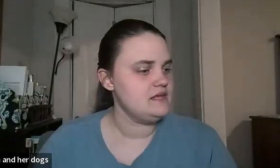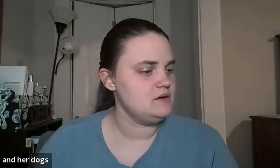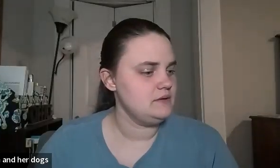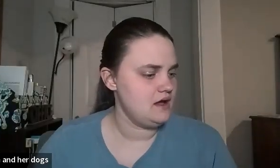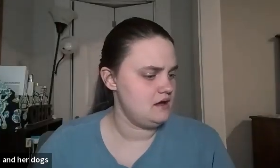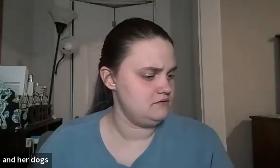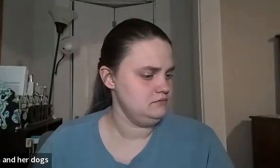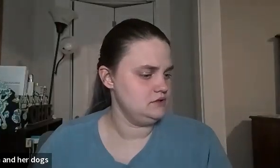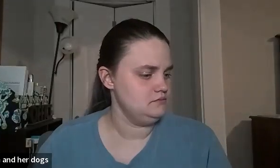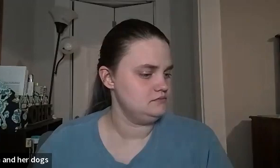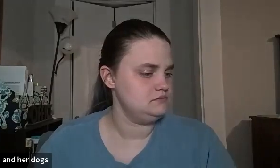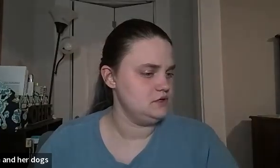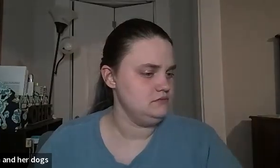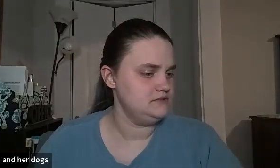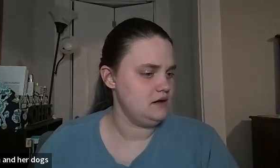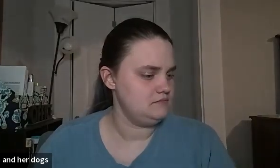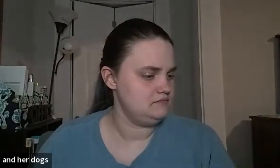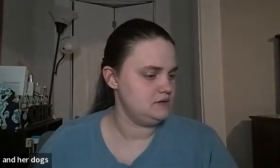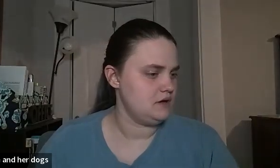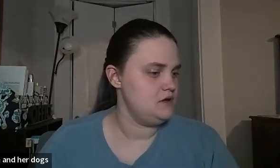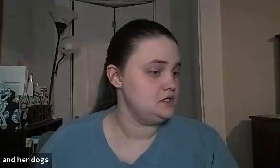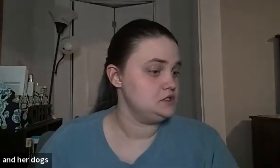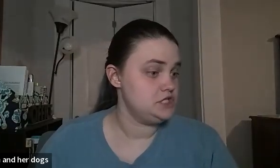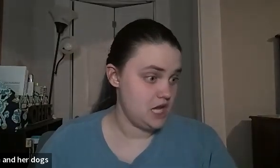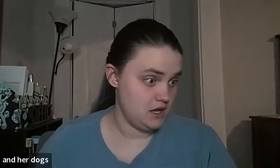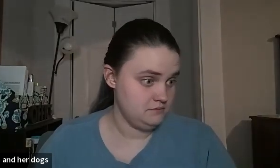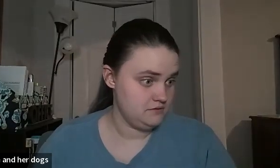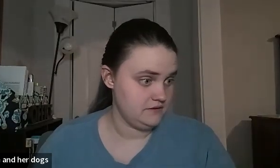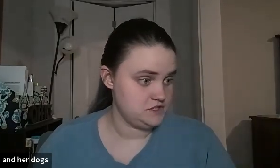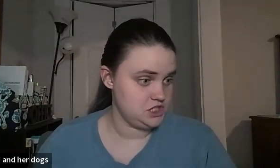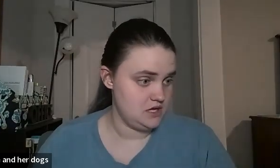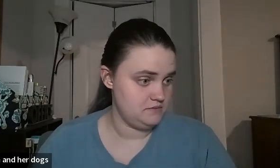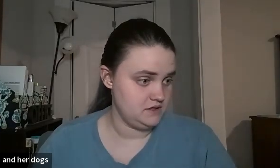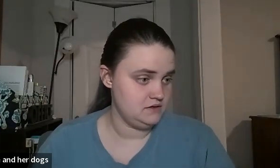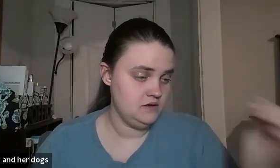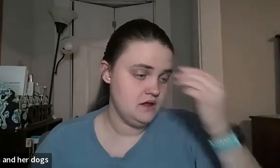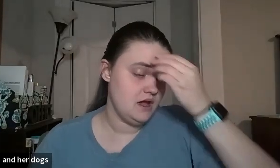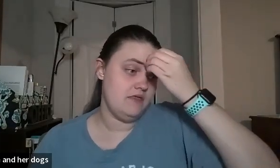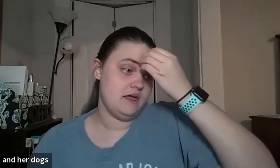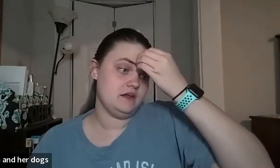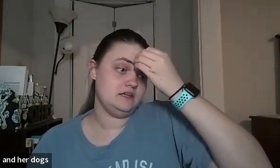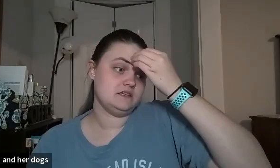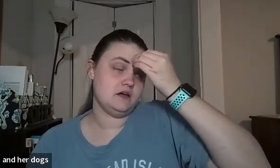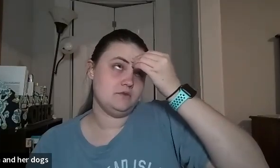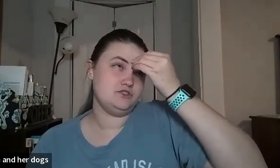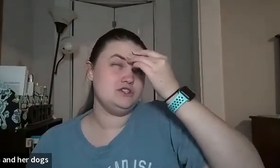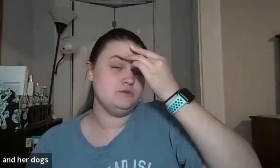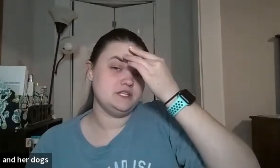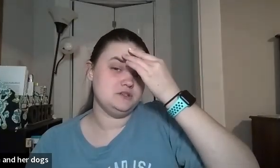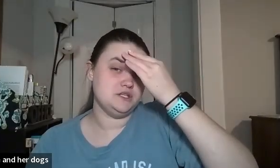Then we have, nope, stop. There we go. Champ, like the champion. And that is, there are 2 ways you can